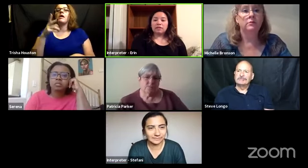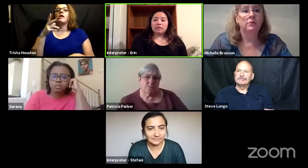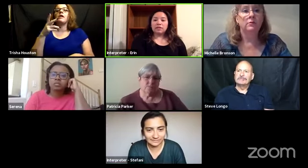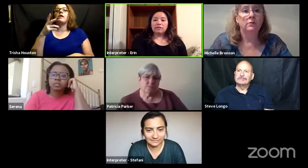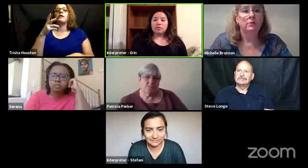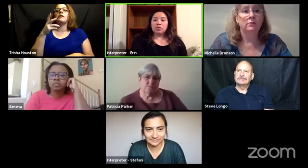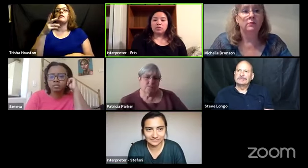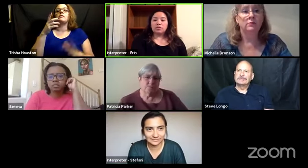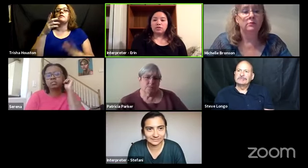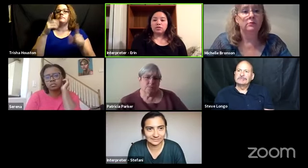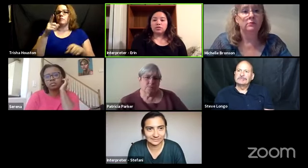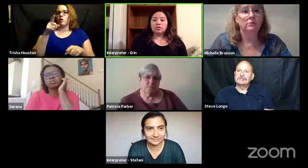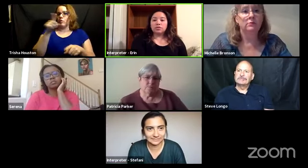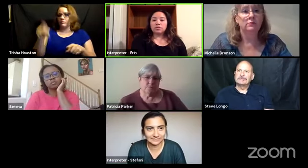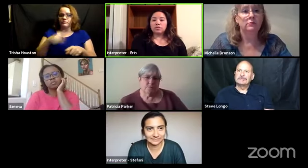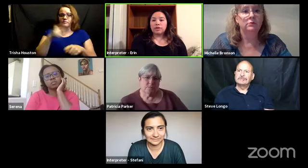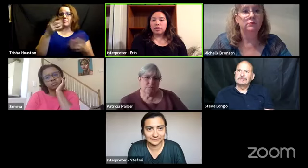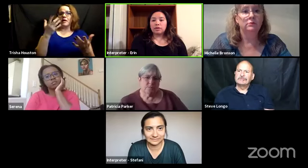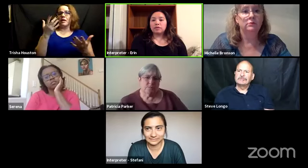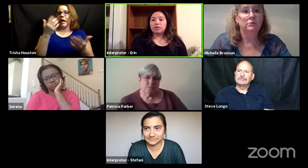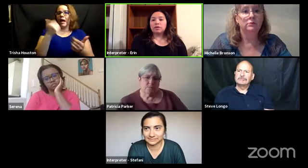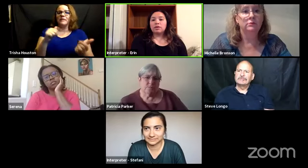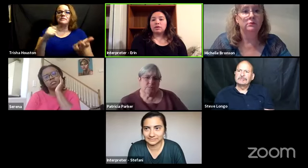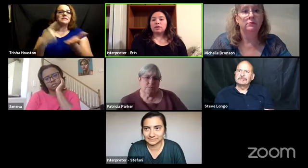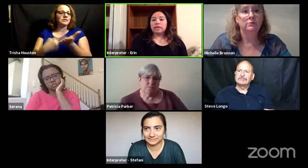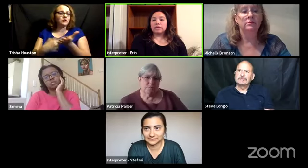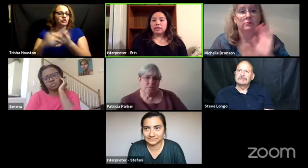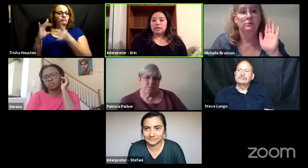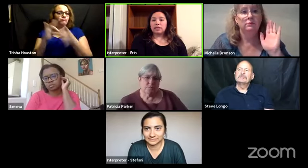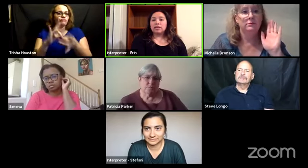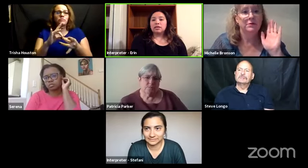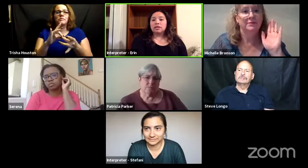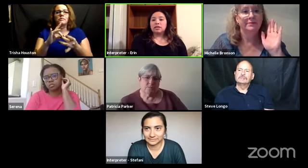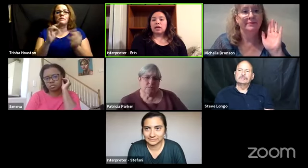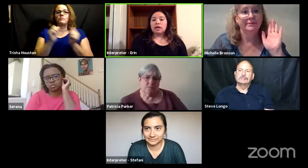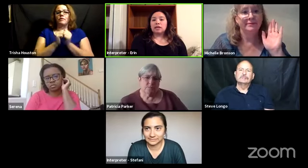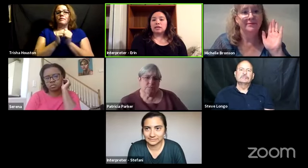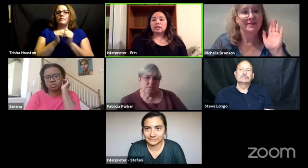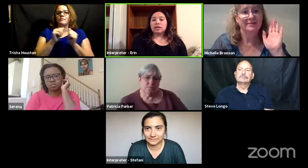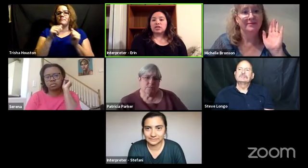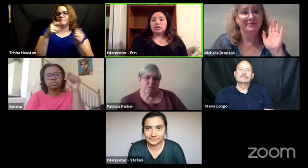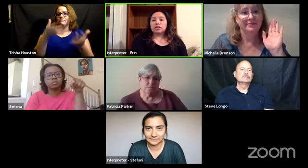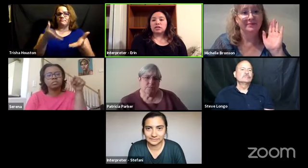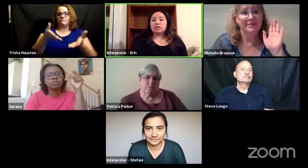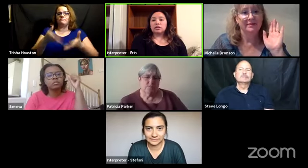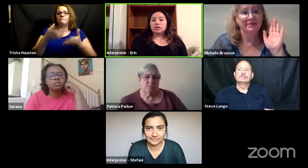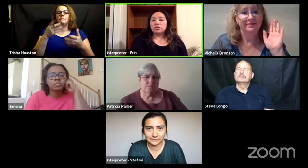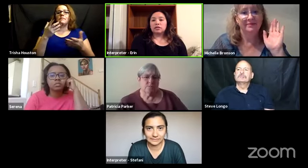Steve moved, Serena seconded. Any discussion?